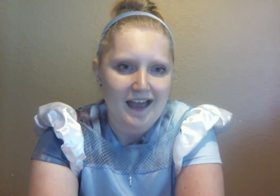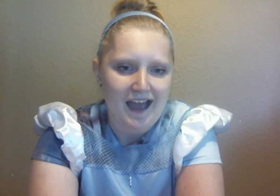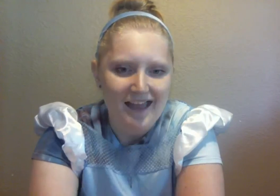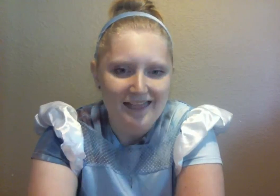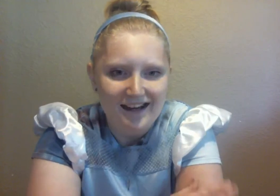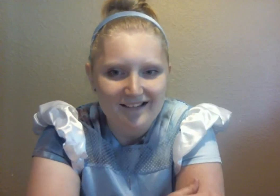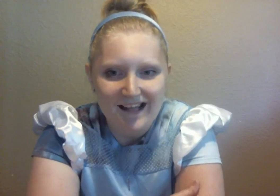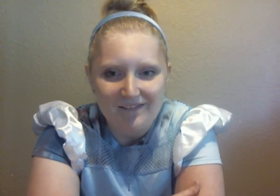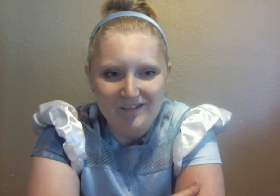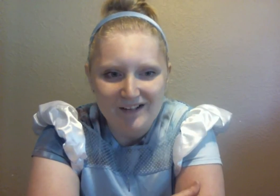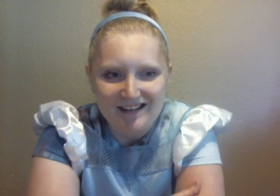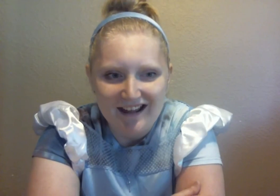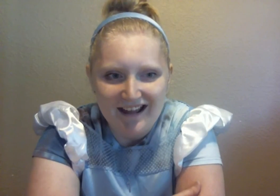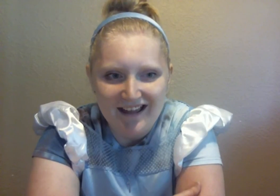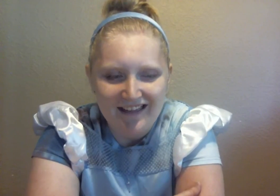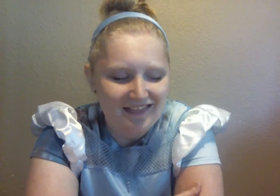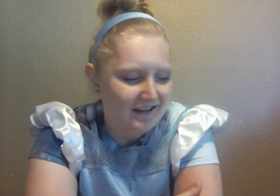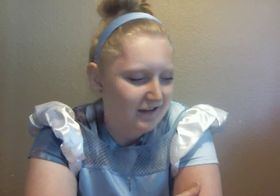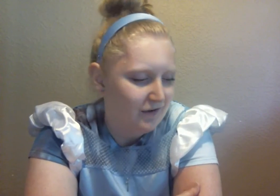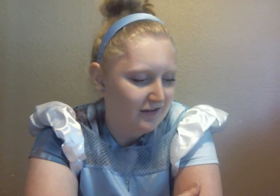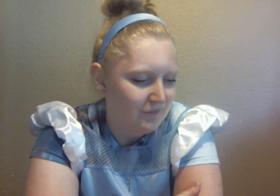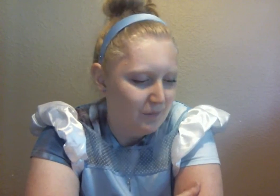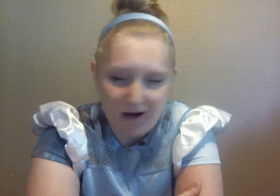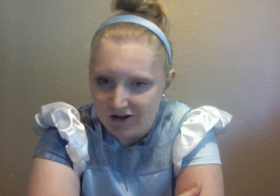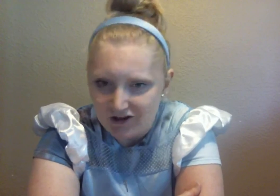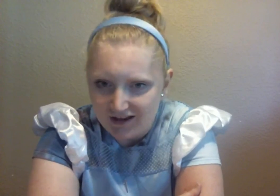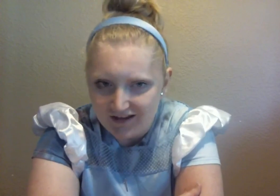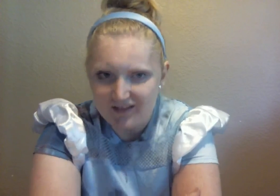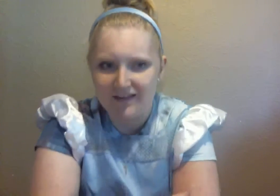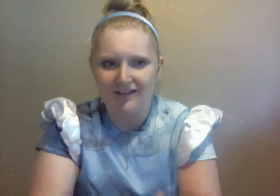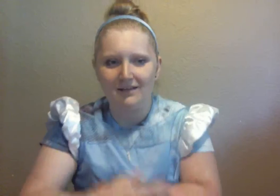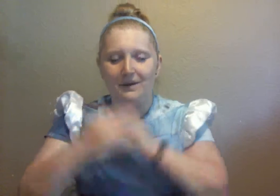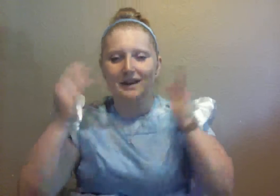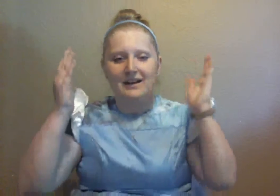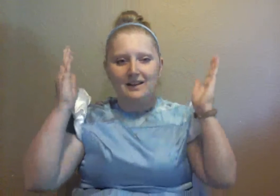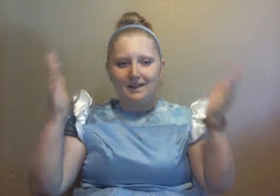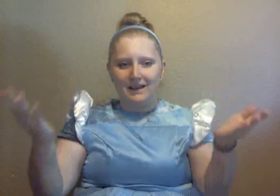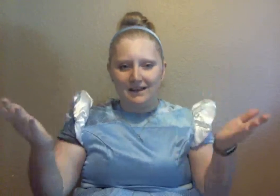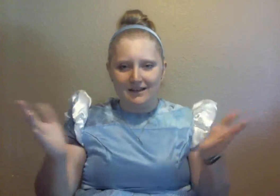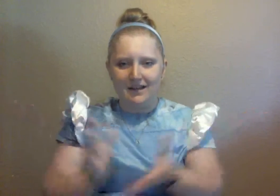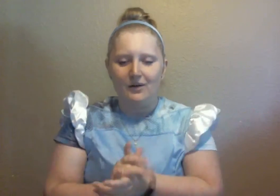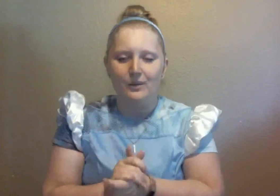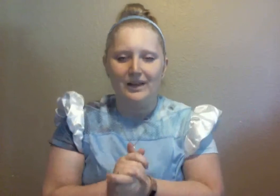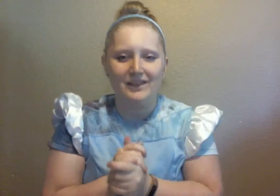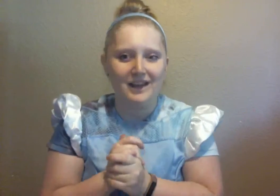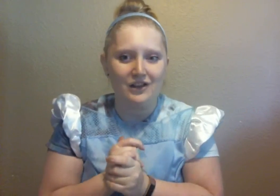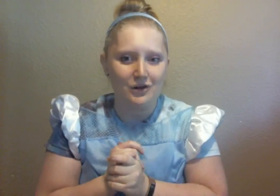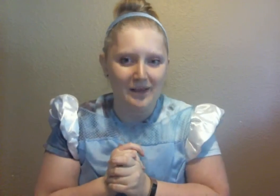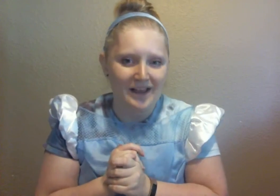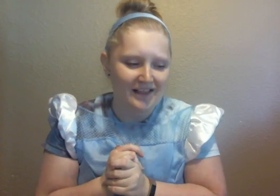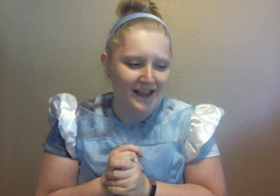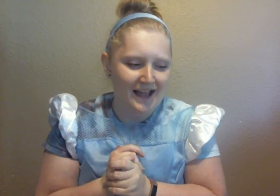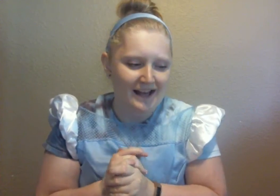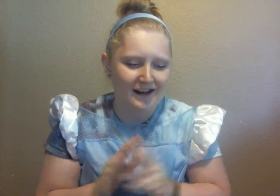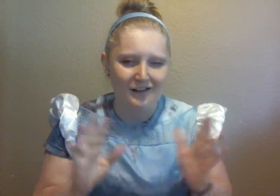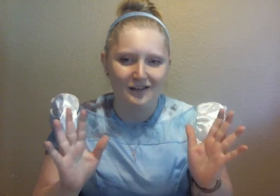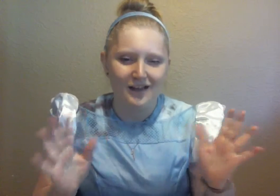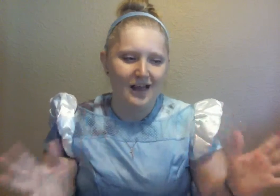And that is it for today. Thank you guys for watching. This has been Liz with Get Your Play Online.